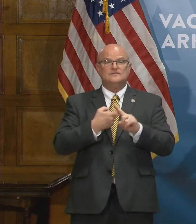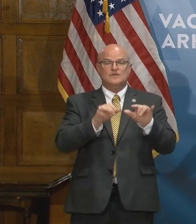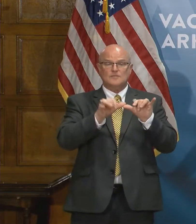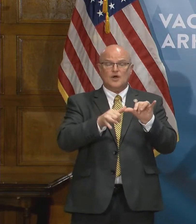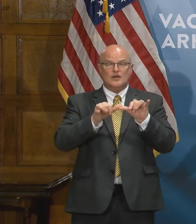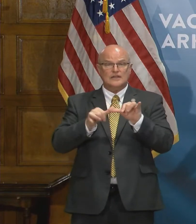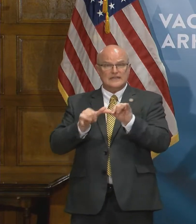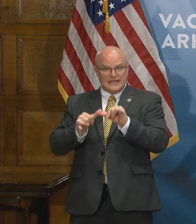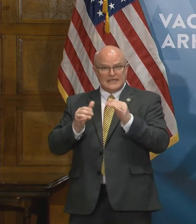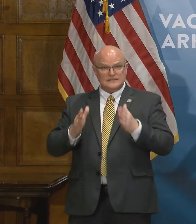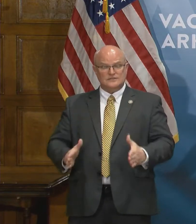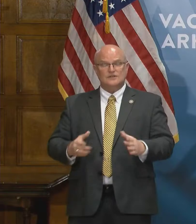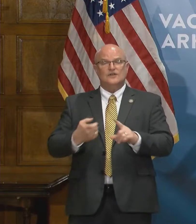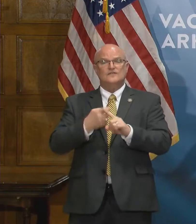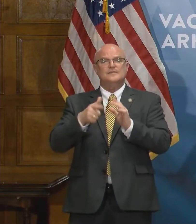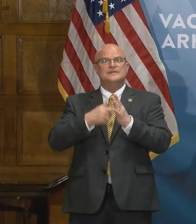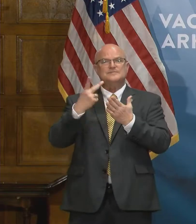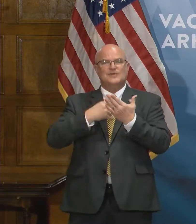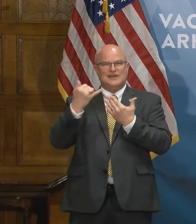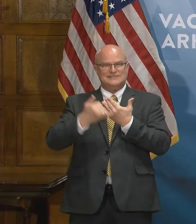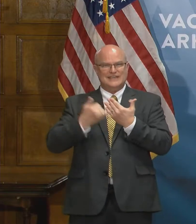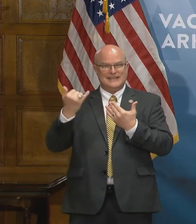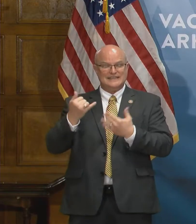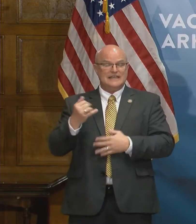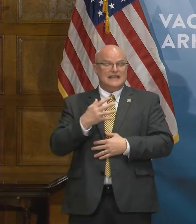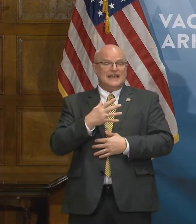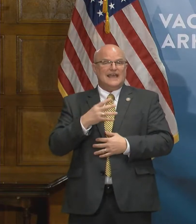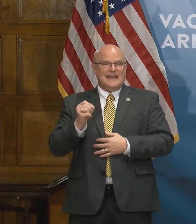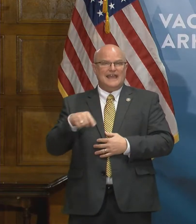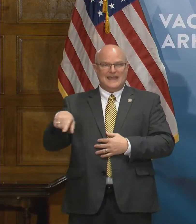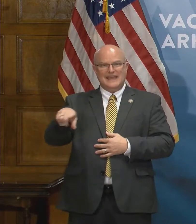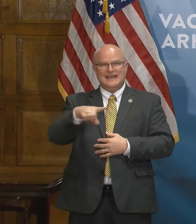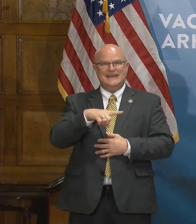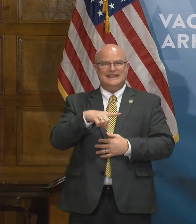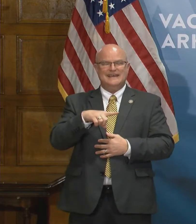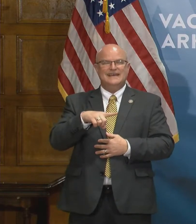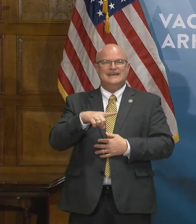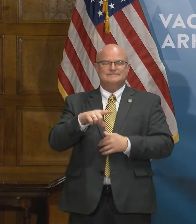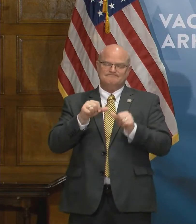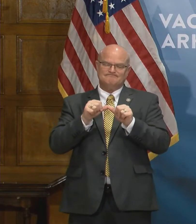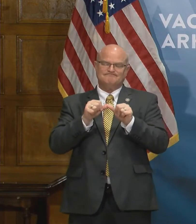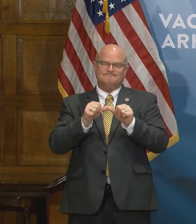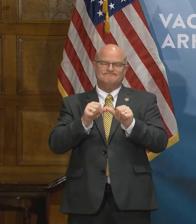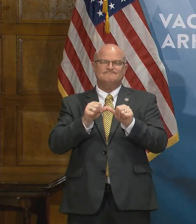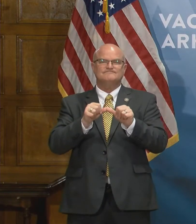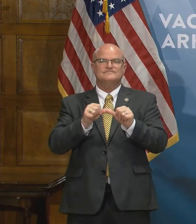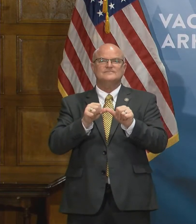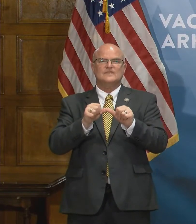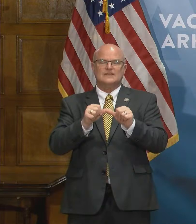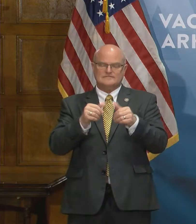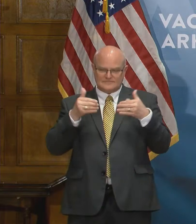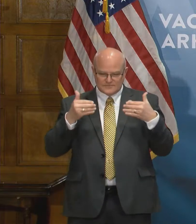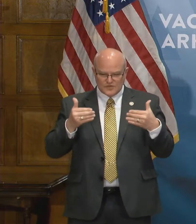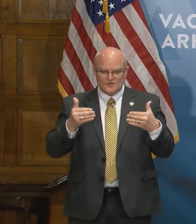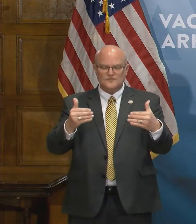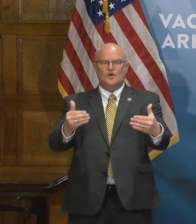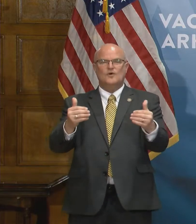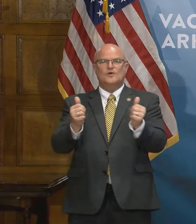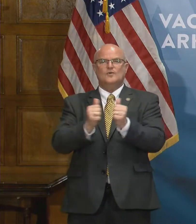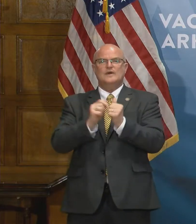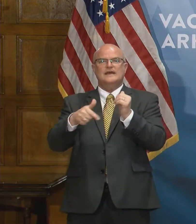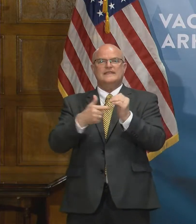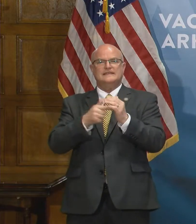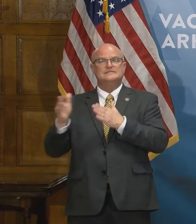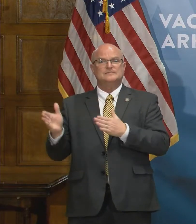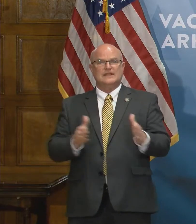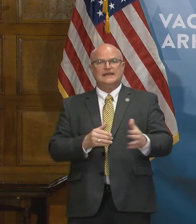architecture on this project, and they will continue to move forward with this. And I